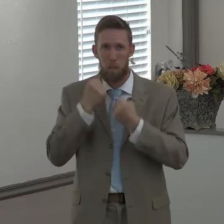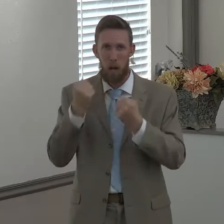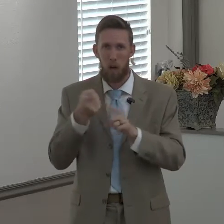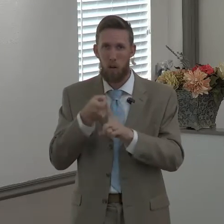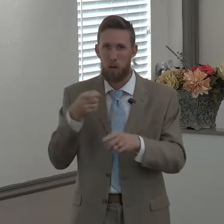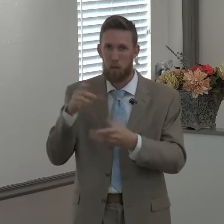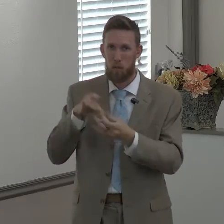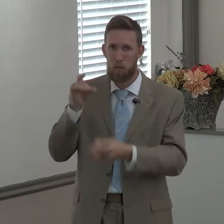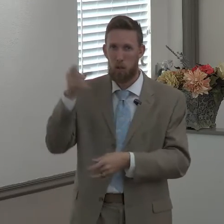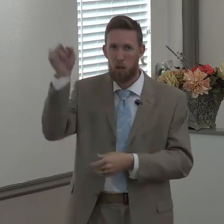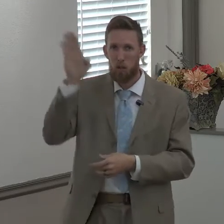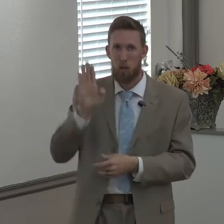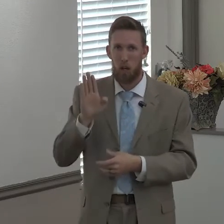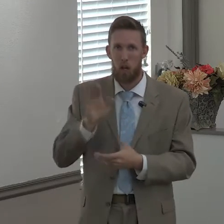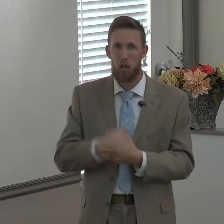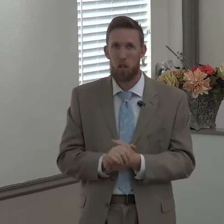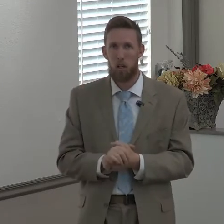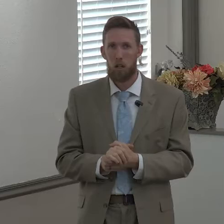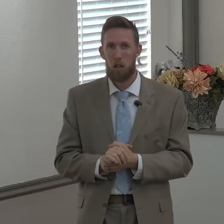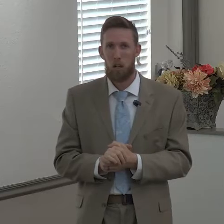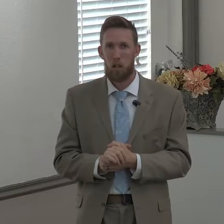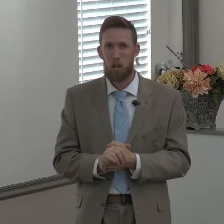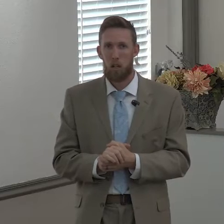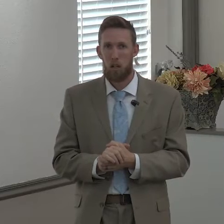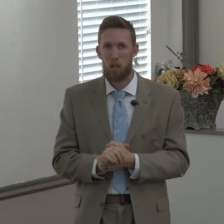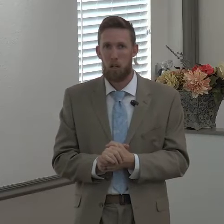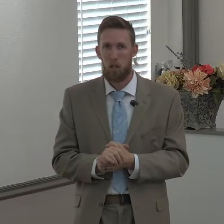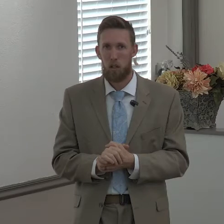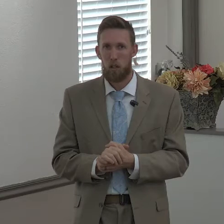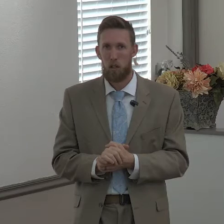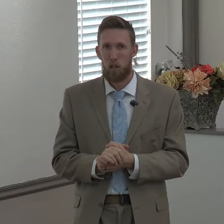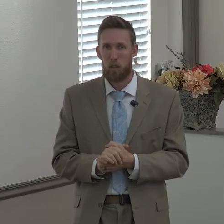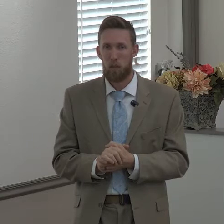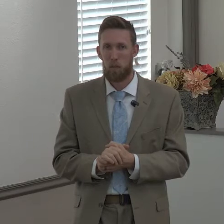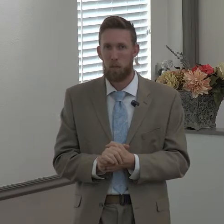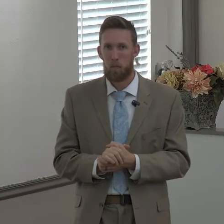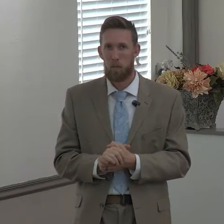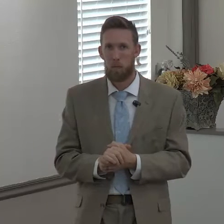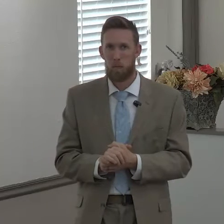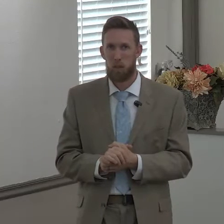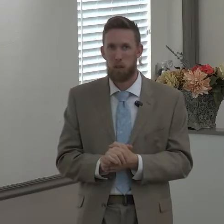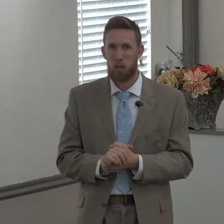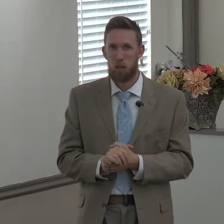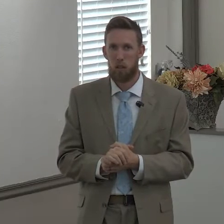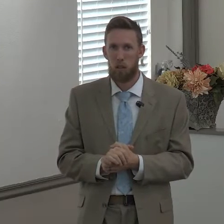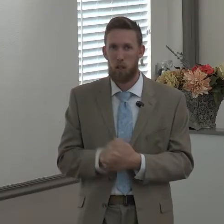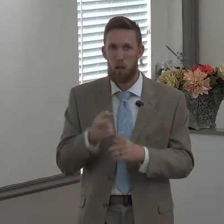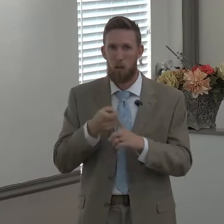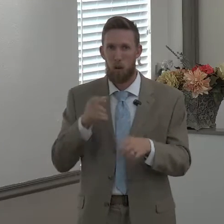power of the Spirit of God, so that from Jerusalem and round about unto Iconium,